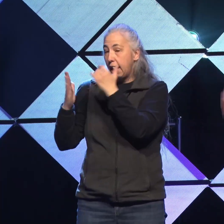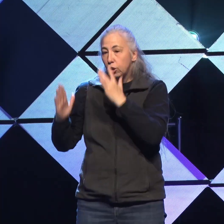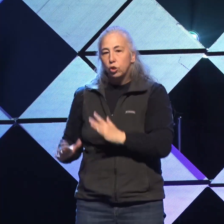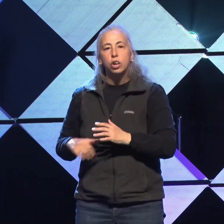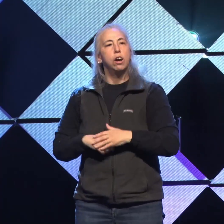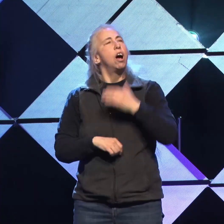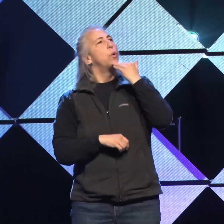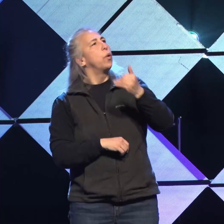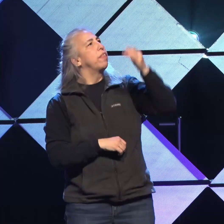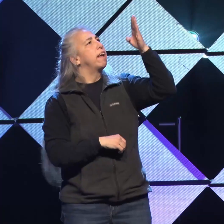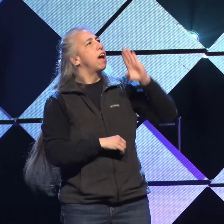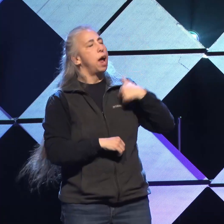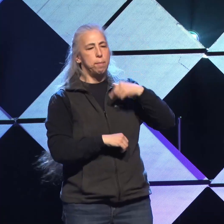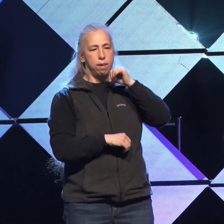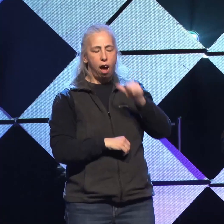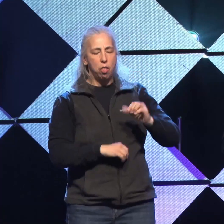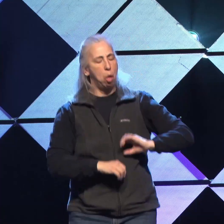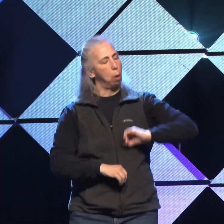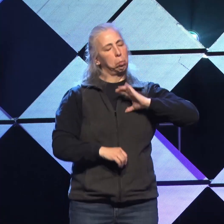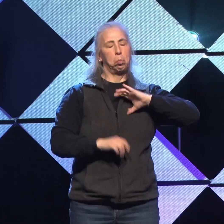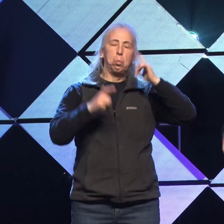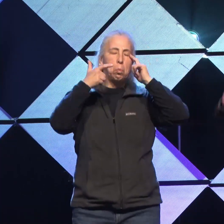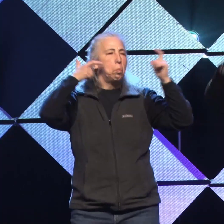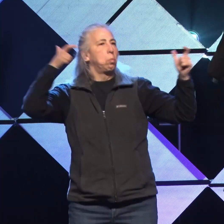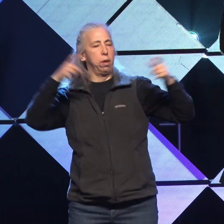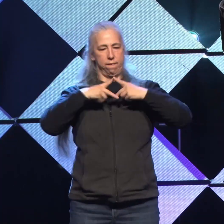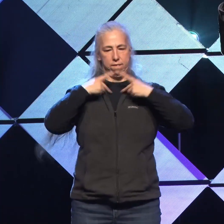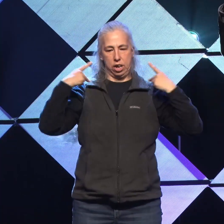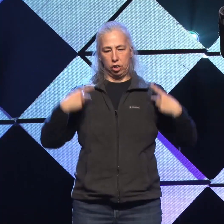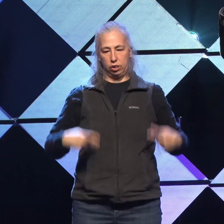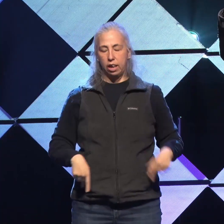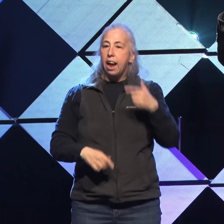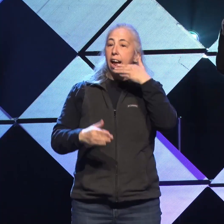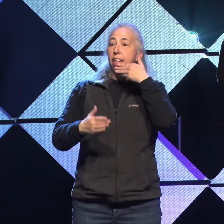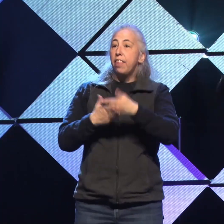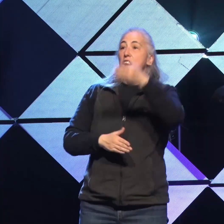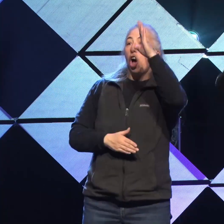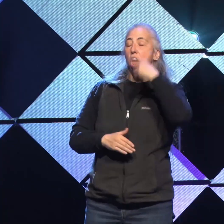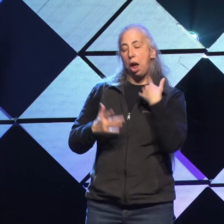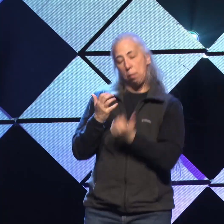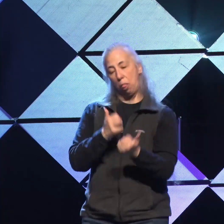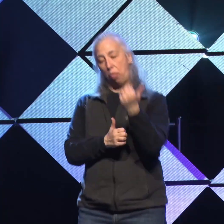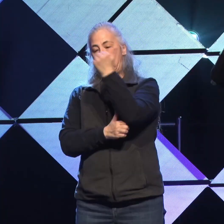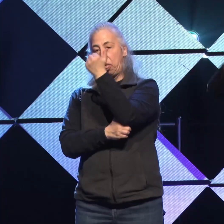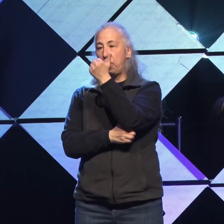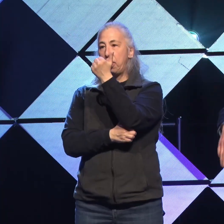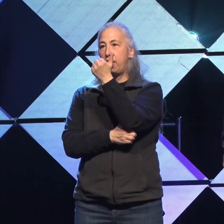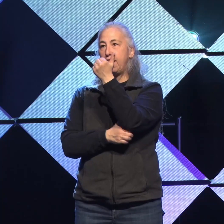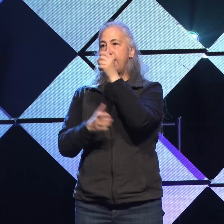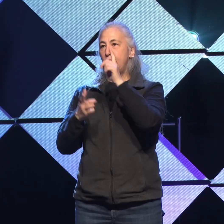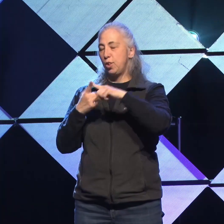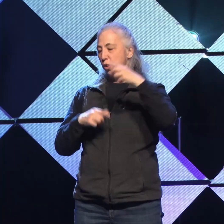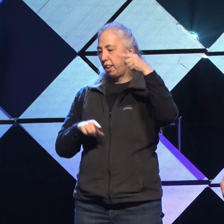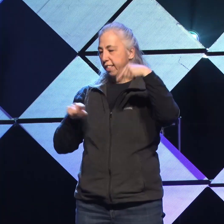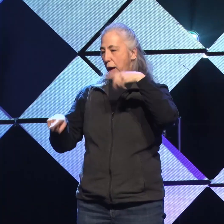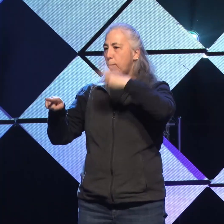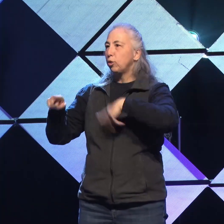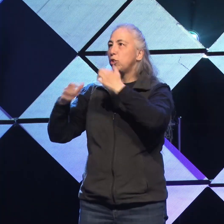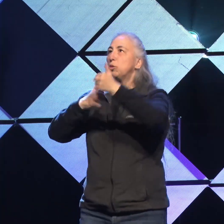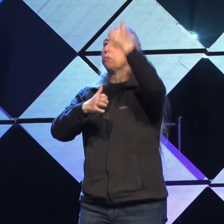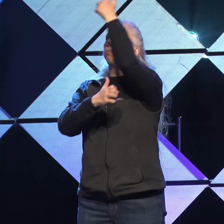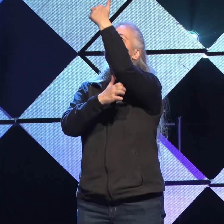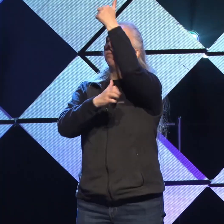not like that self-righteous, judgmental Pharisee. Thank God I'm superior to that guy that thought he was superior to everybody.